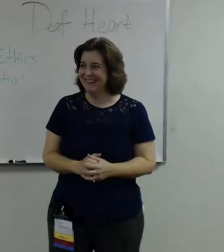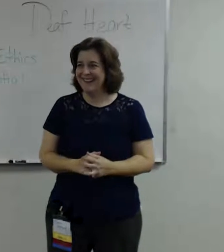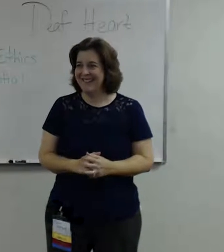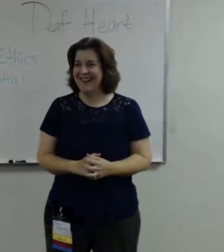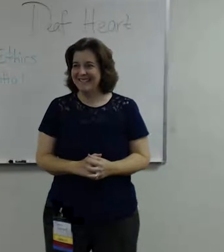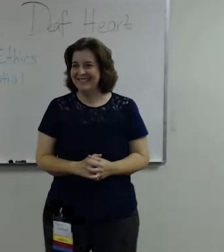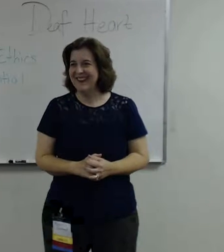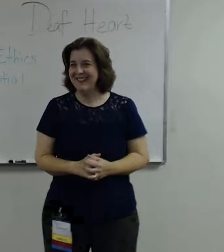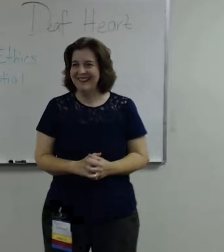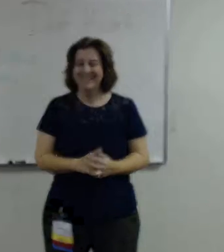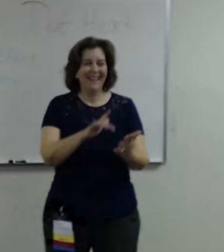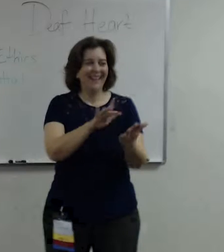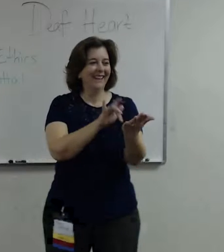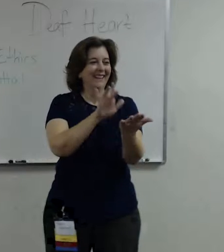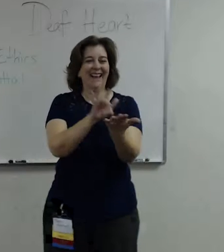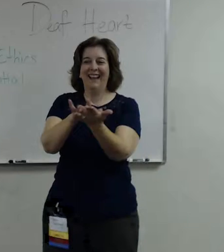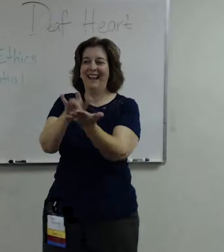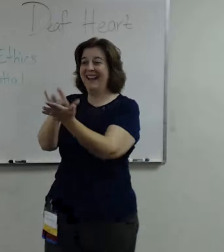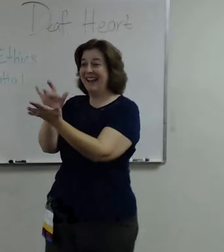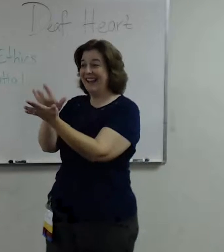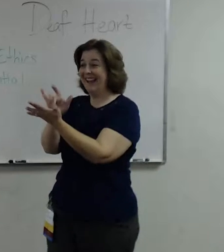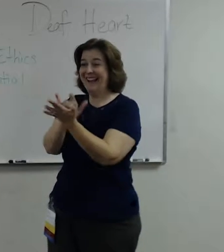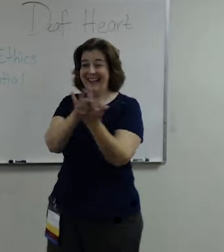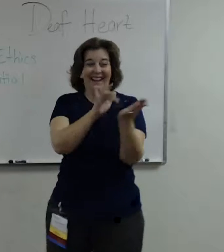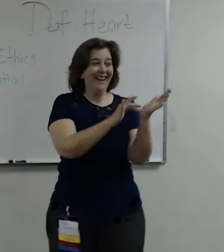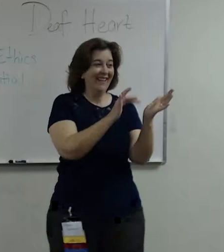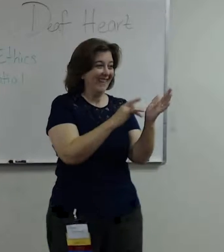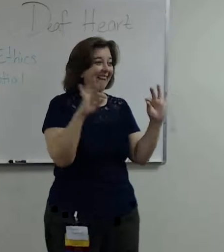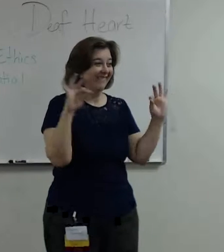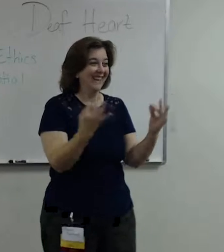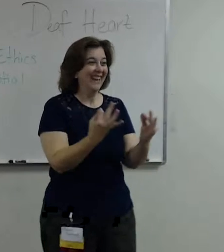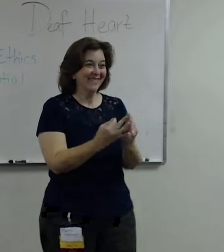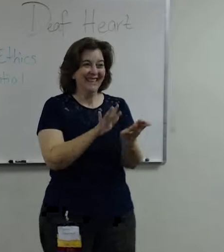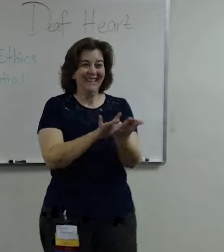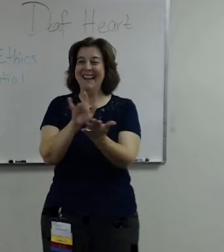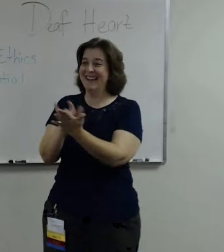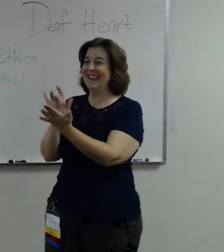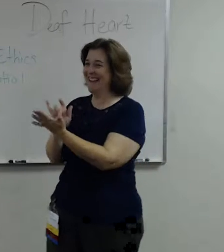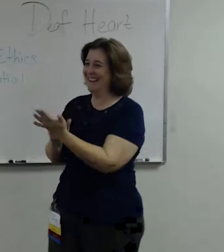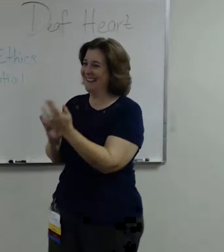family. Right. And we have the family.